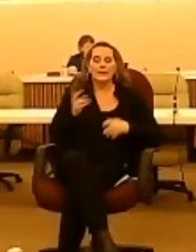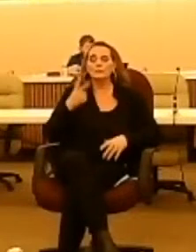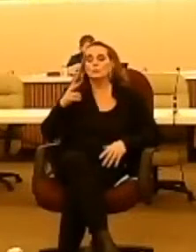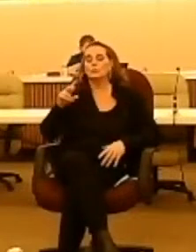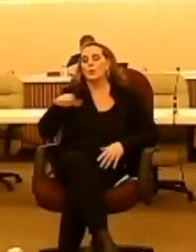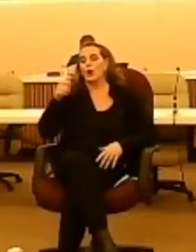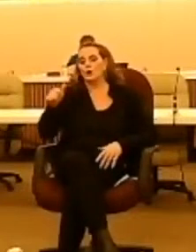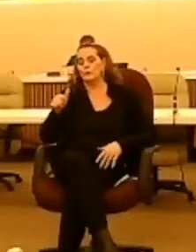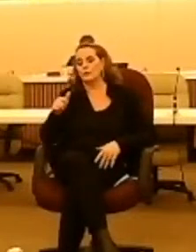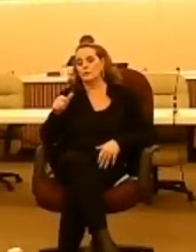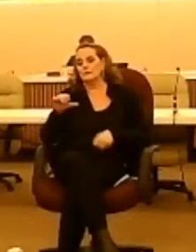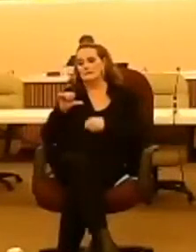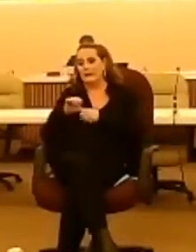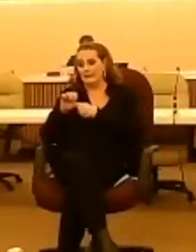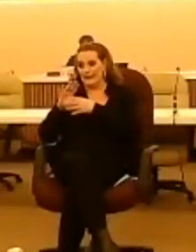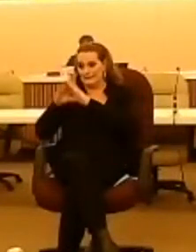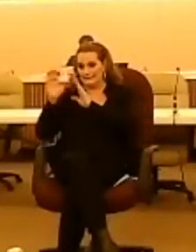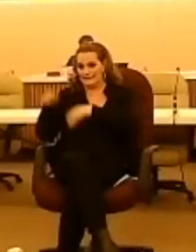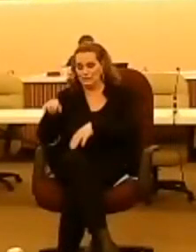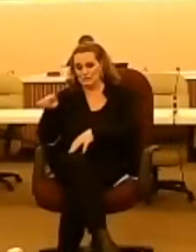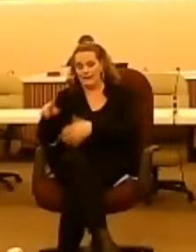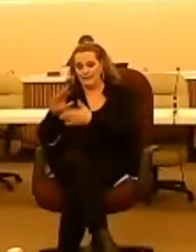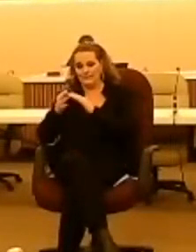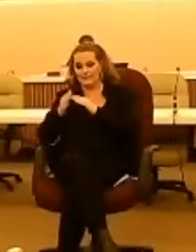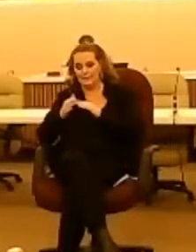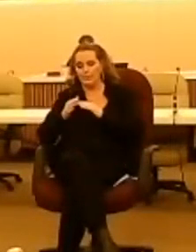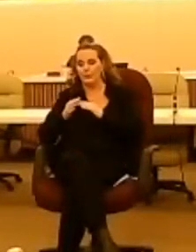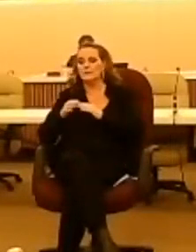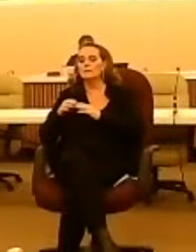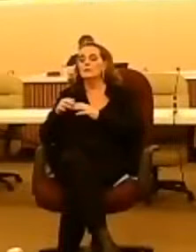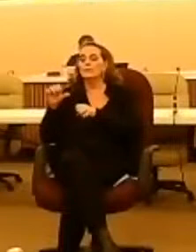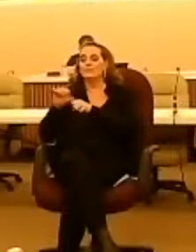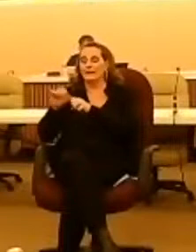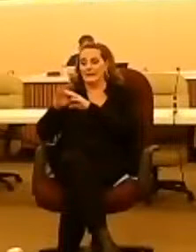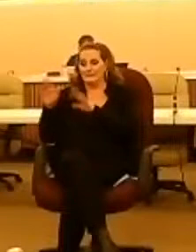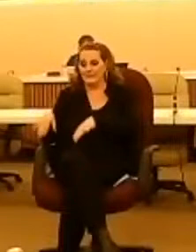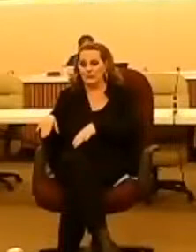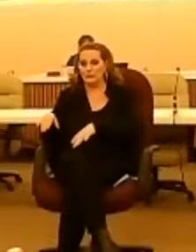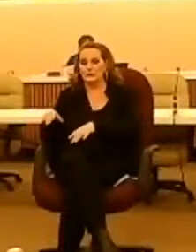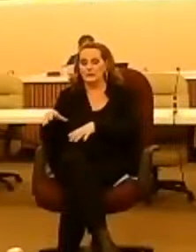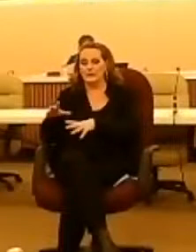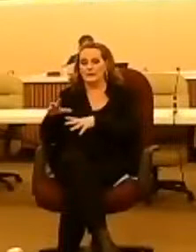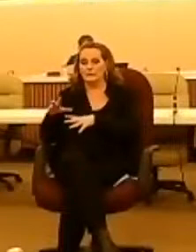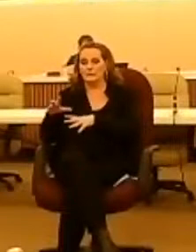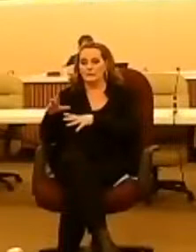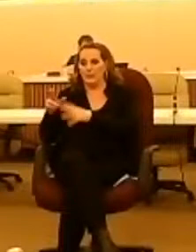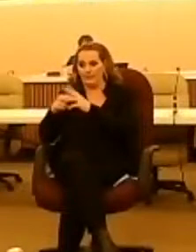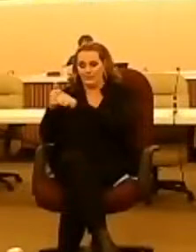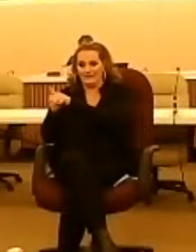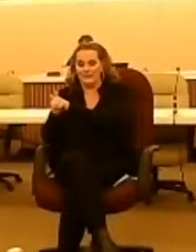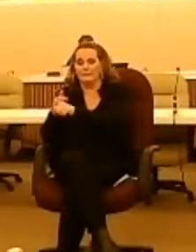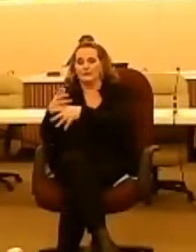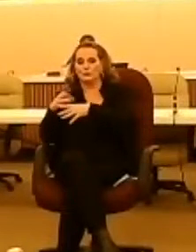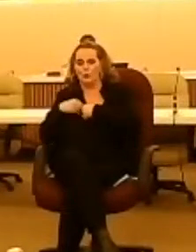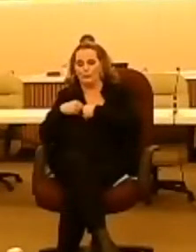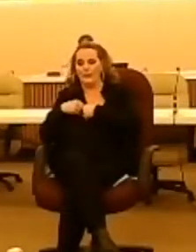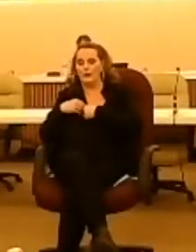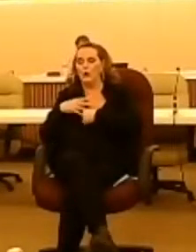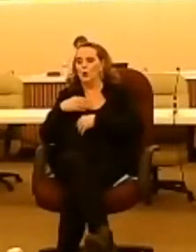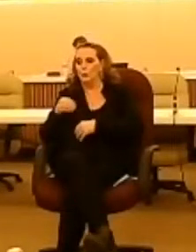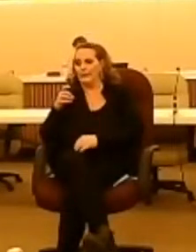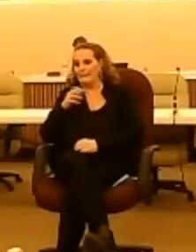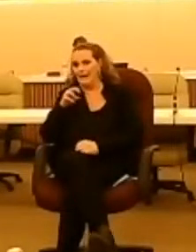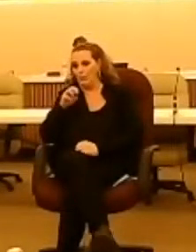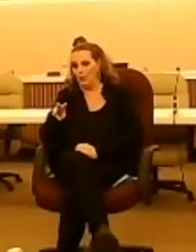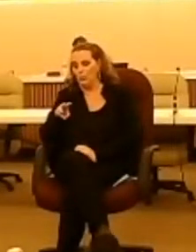city, but the gas station itself is owned by White Arrow, who owns 8 in Right, the and they region. supply